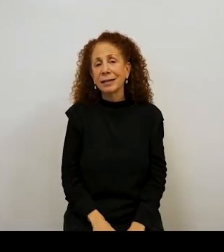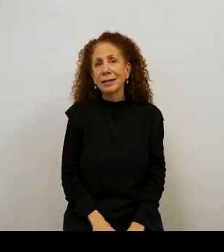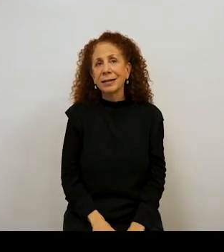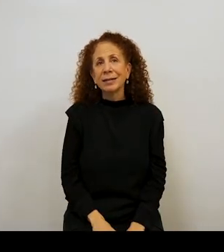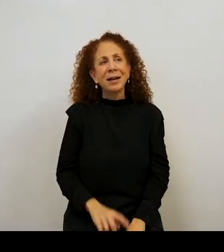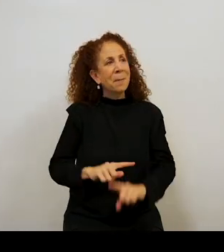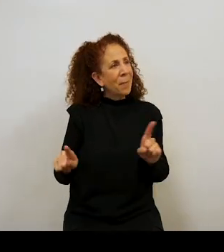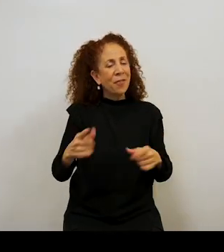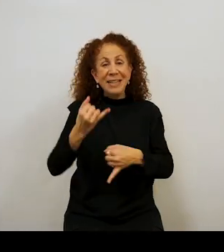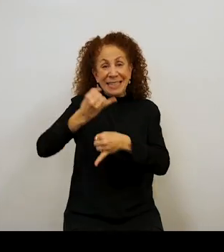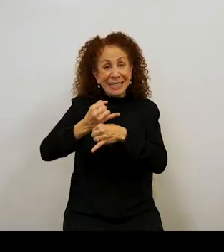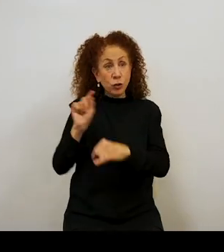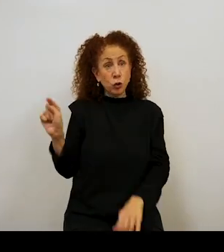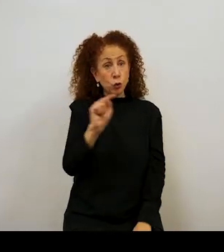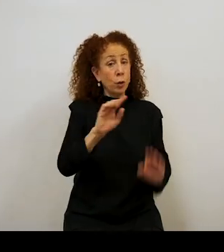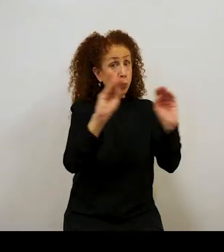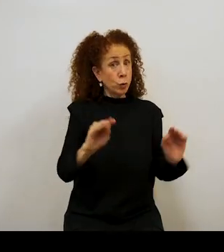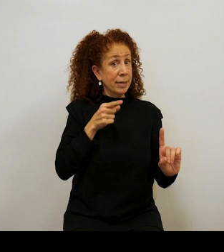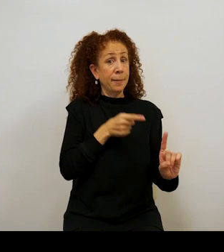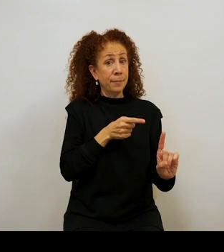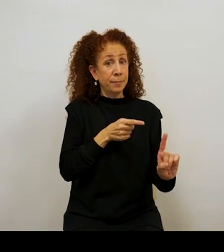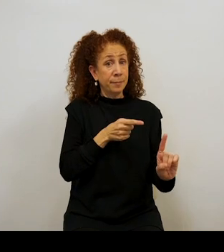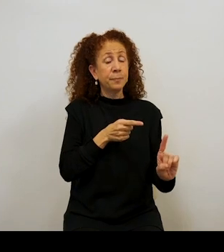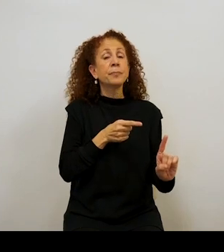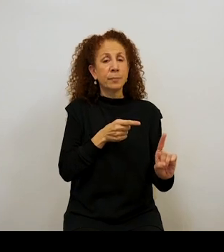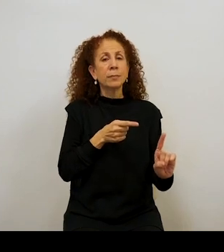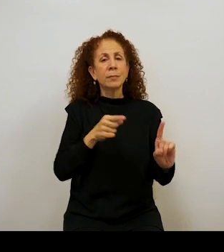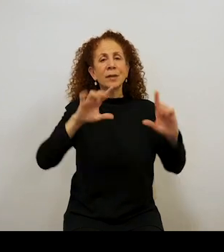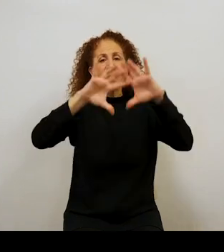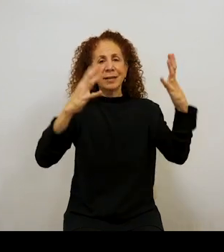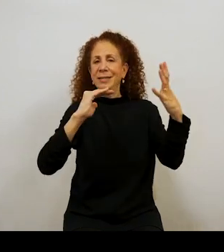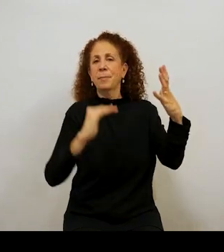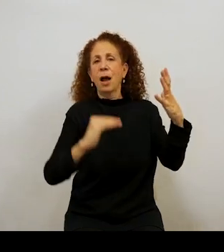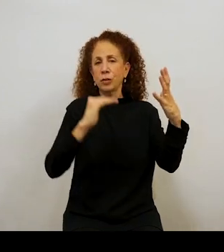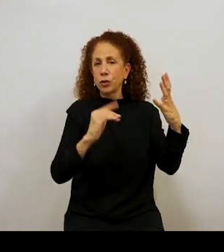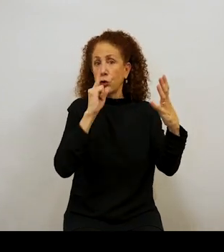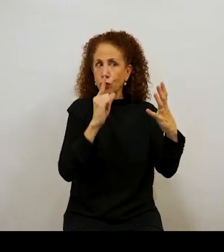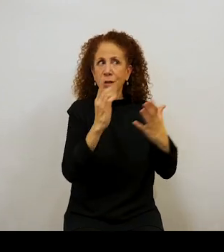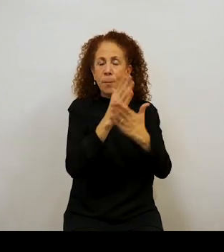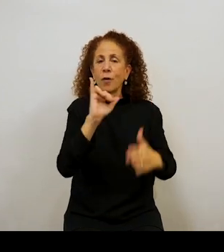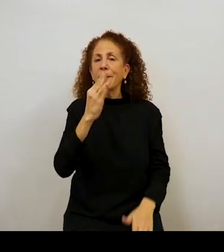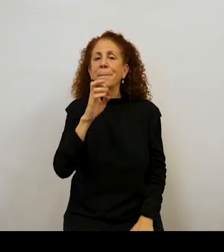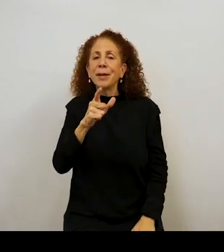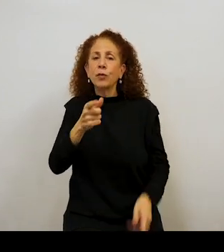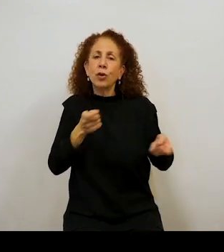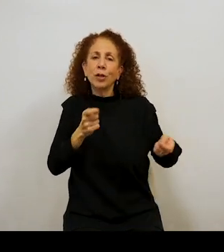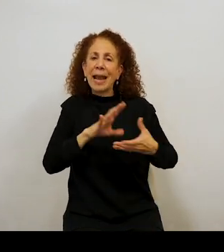these institutions, and particularly things like museums in the subcontinent and other places, were very much part of an imperial narrative.